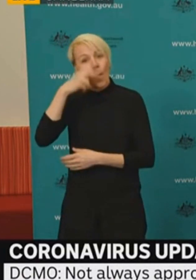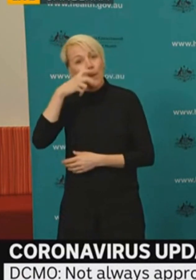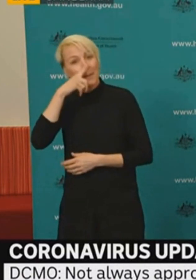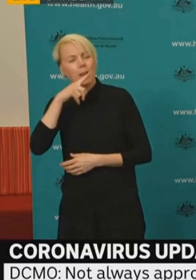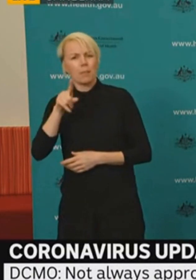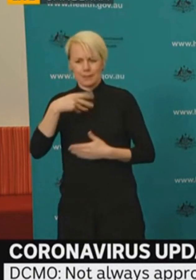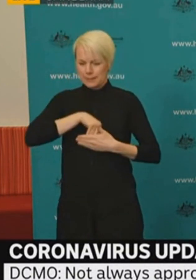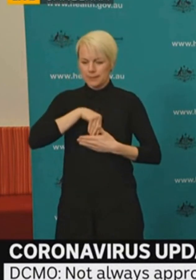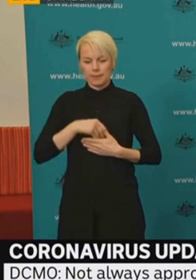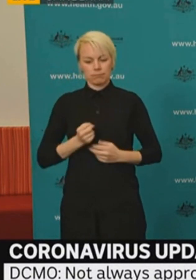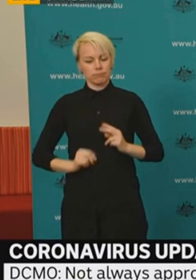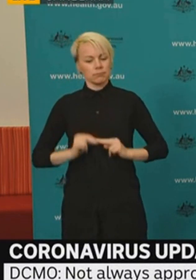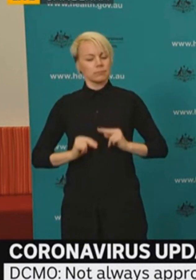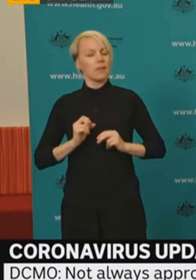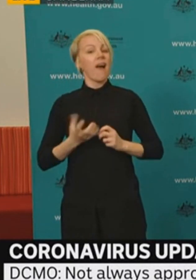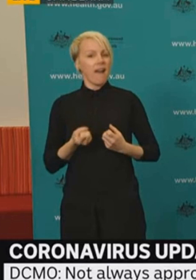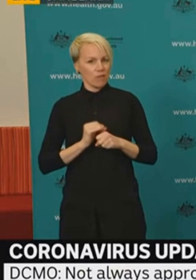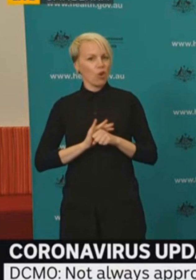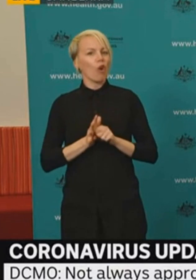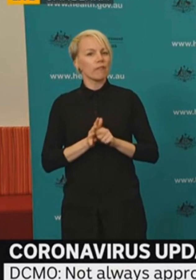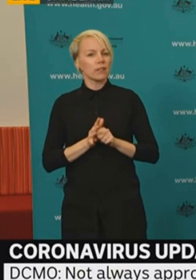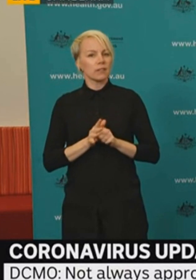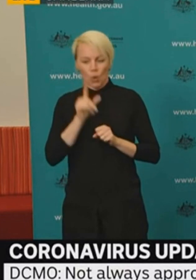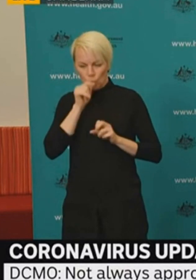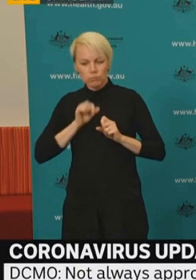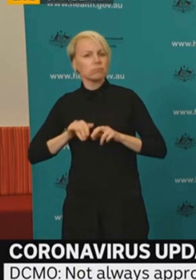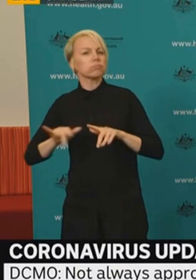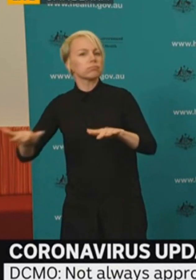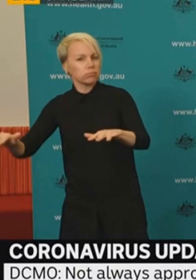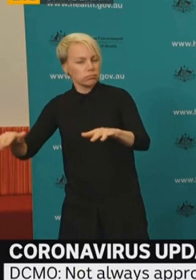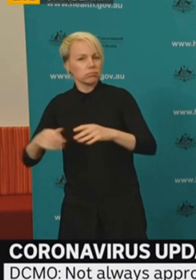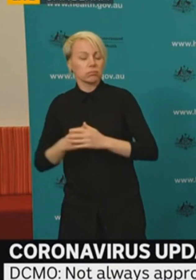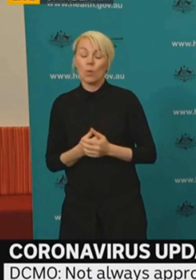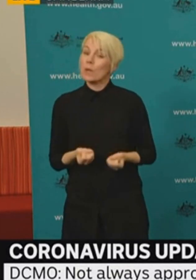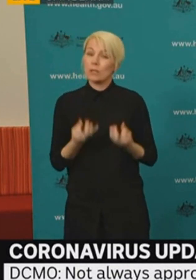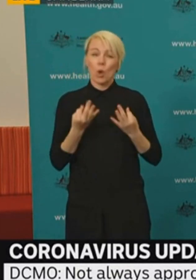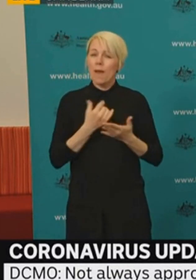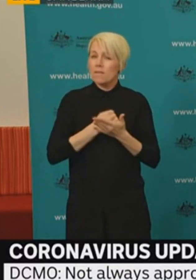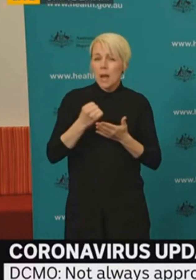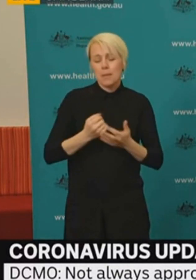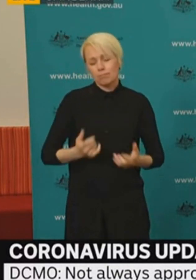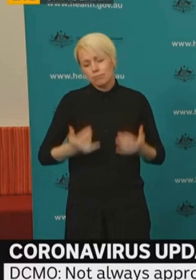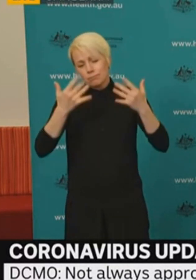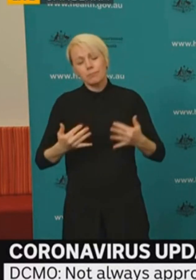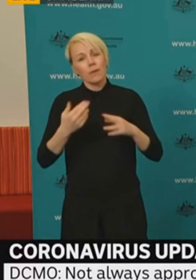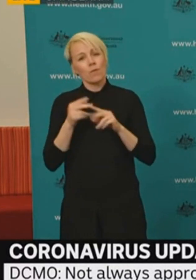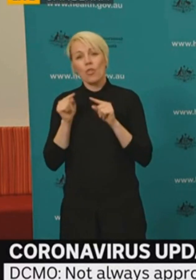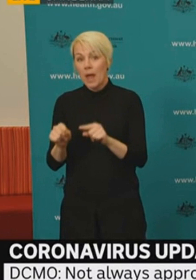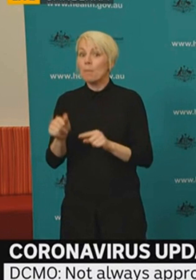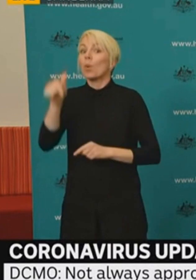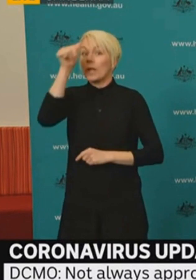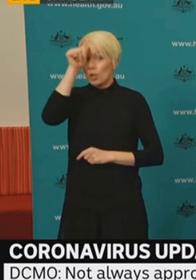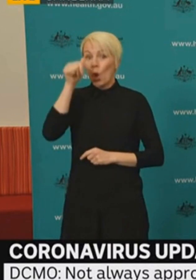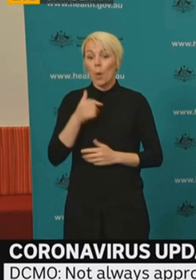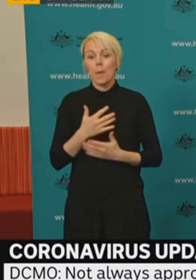phase. So whilst we don't have data specifically on the number of people who are asymptomatic, it is certainly a challenge of COVID-19.